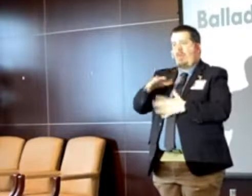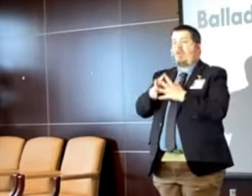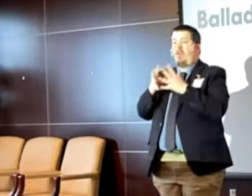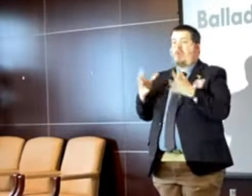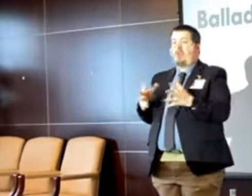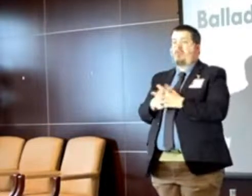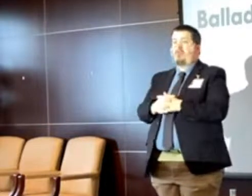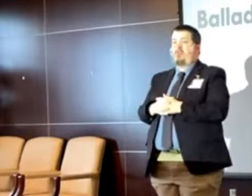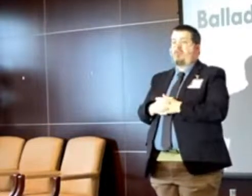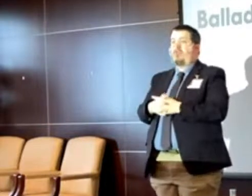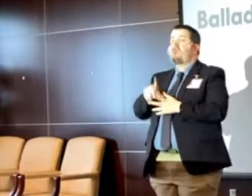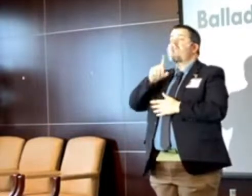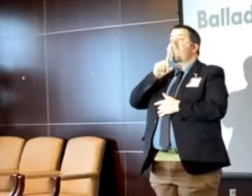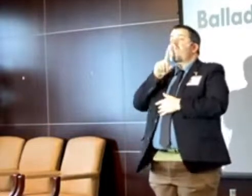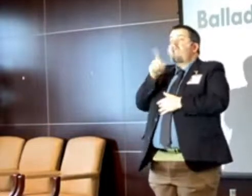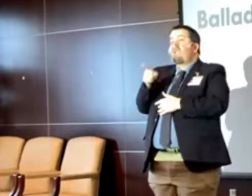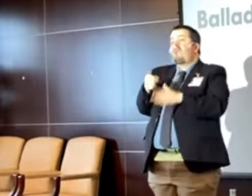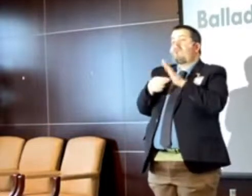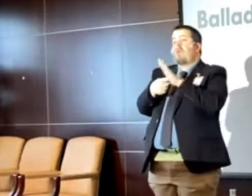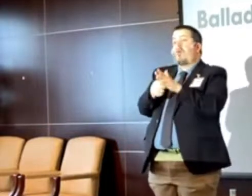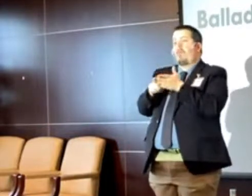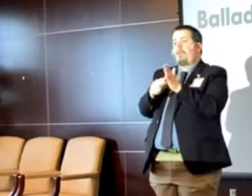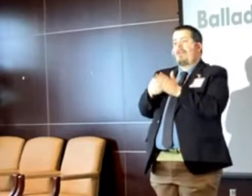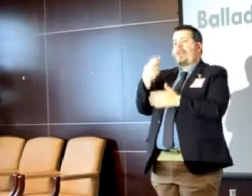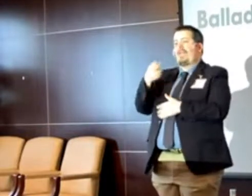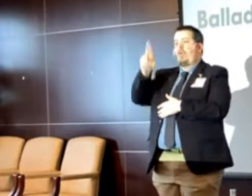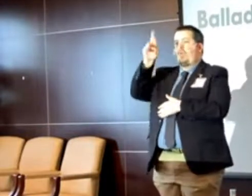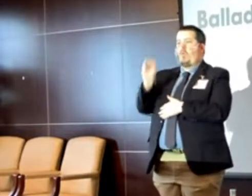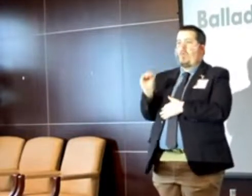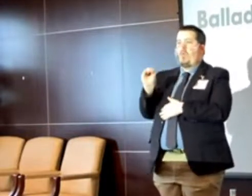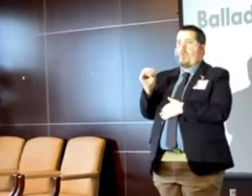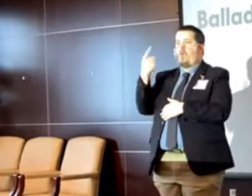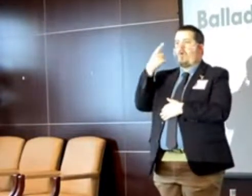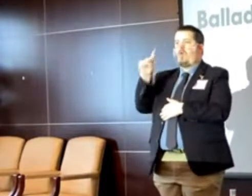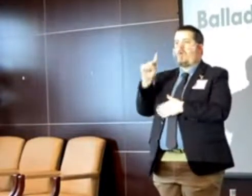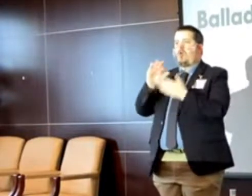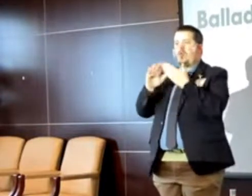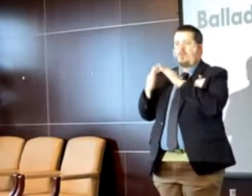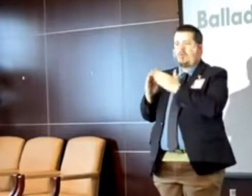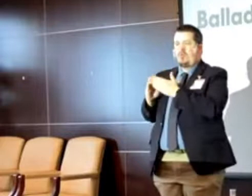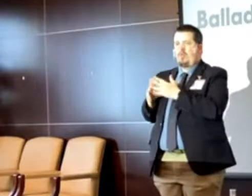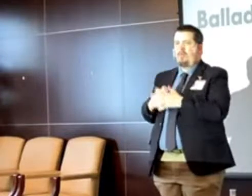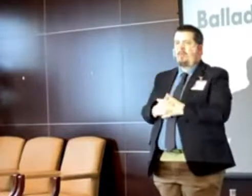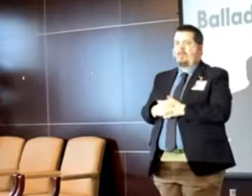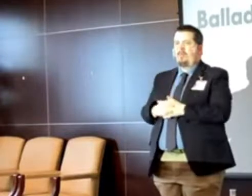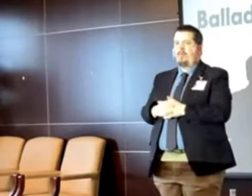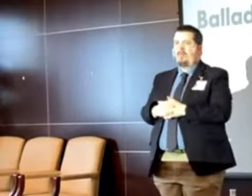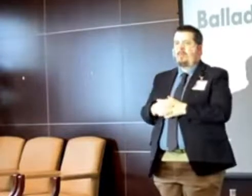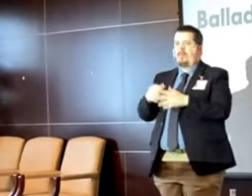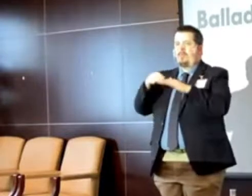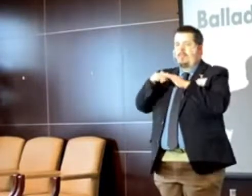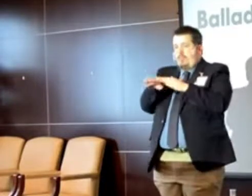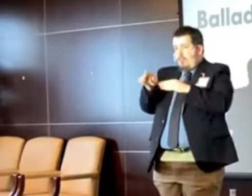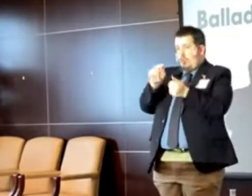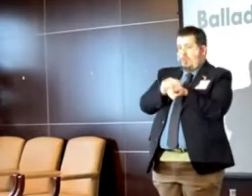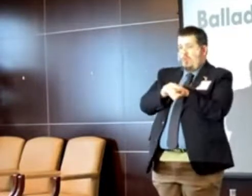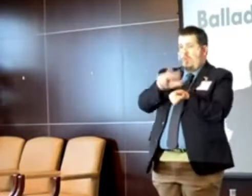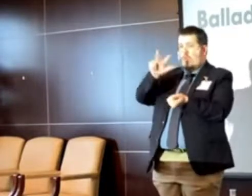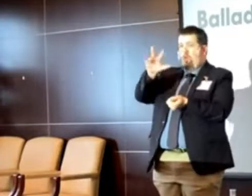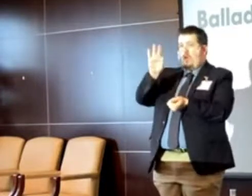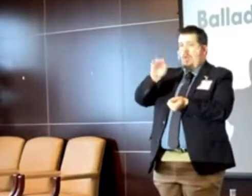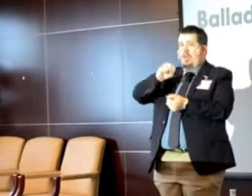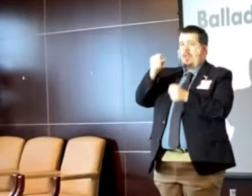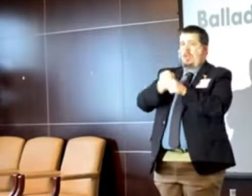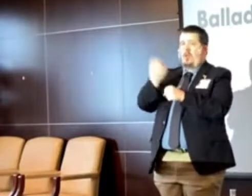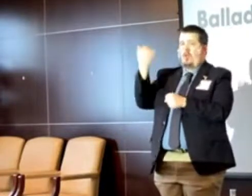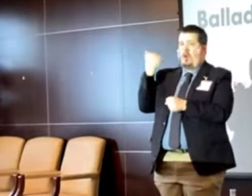much. You're truly embodying what it means to be a hero for our community. I went into nursing 39 years